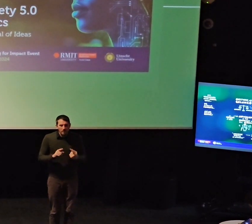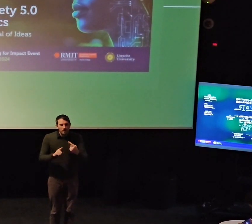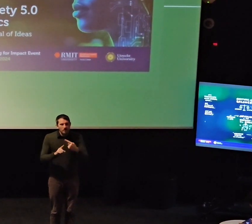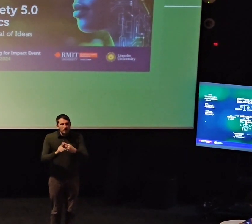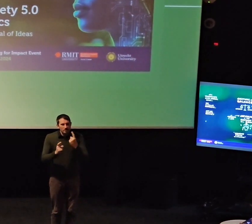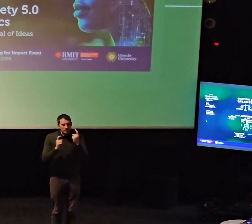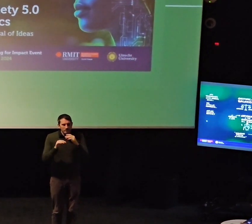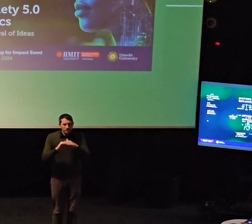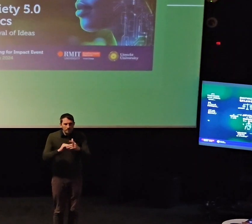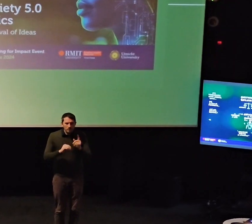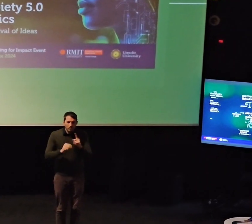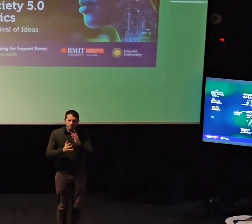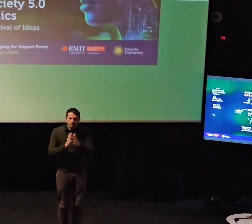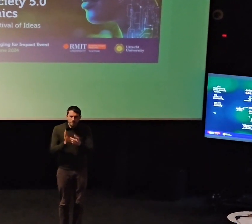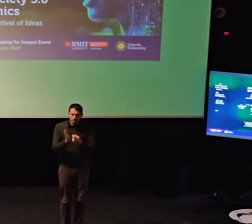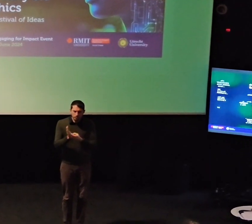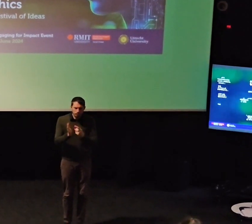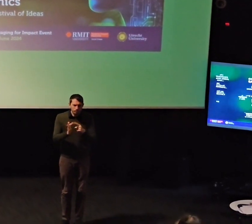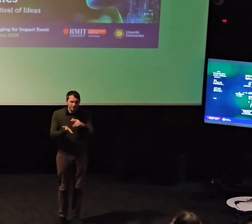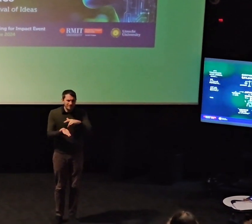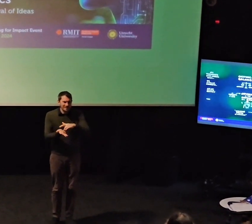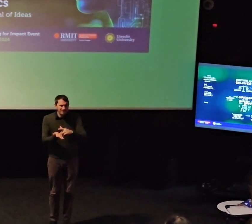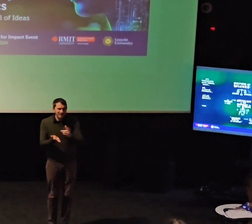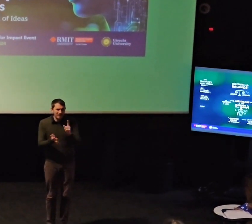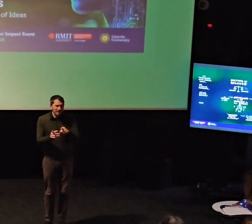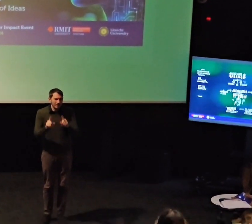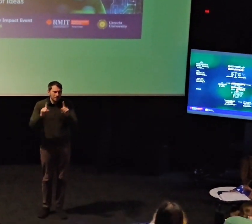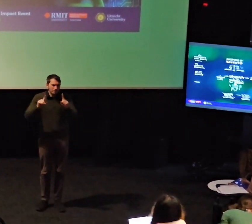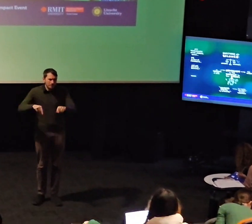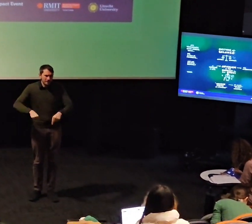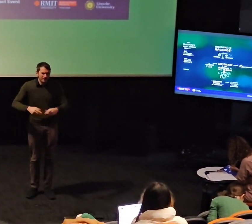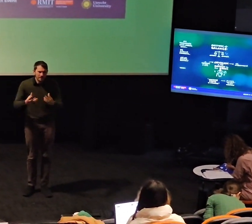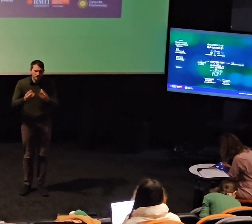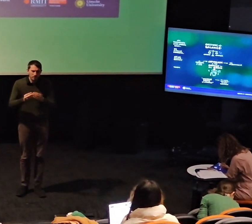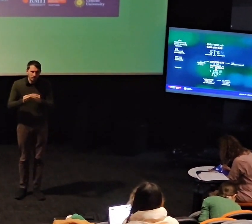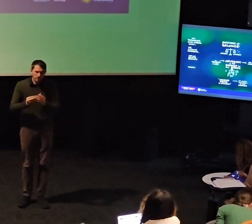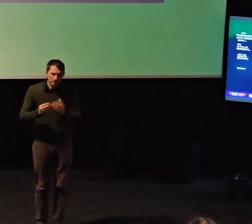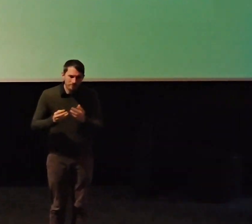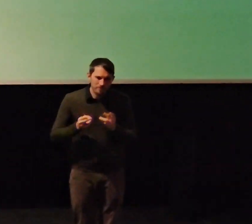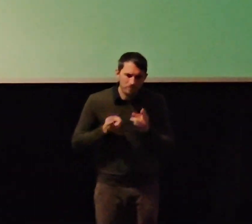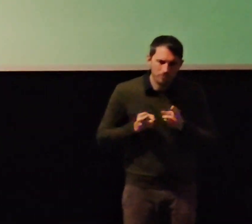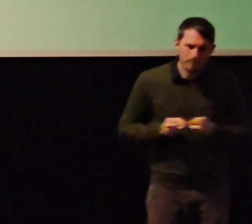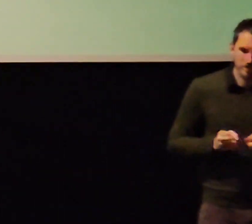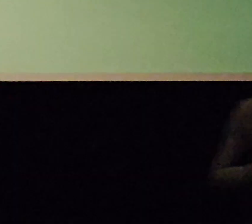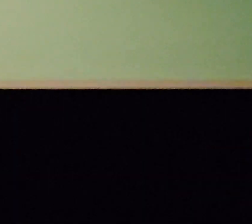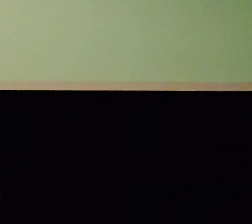we start to recenter and begin with human as this domain.